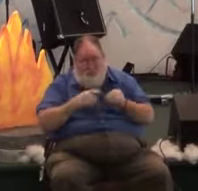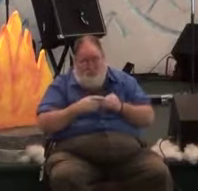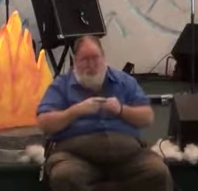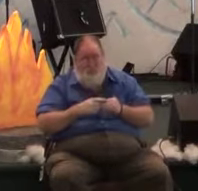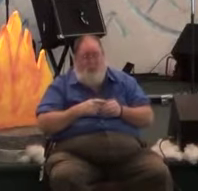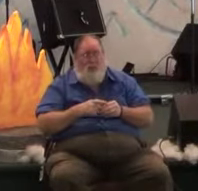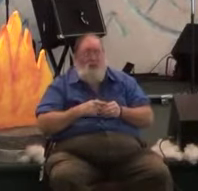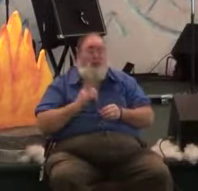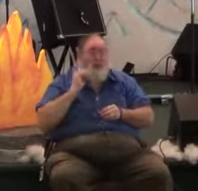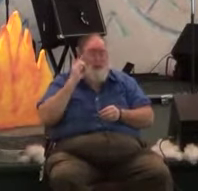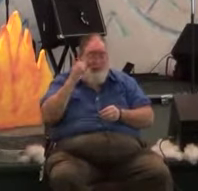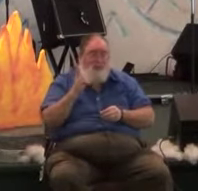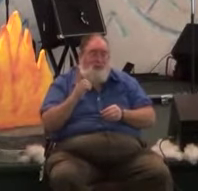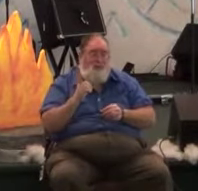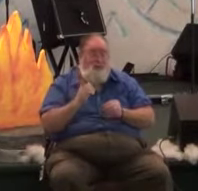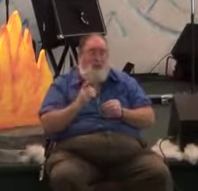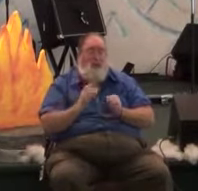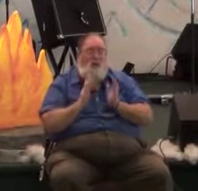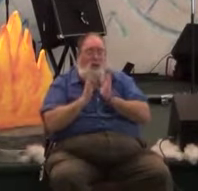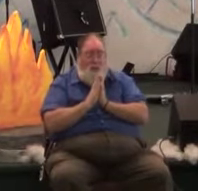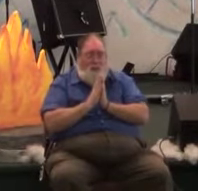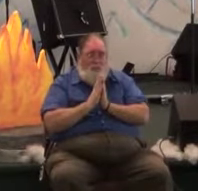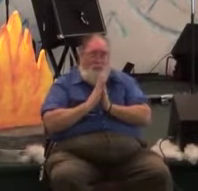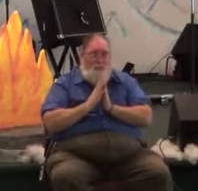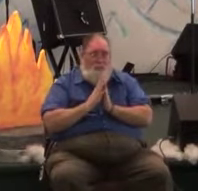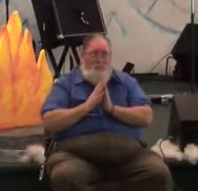things happen. It was awesome. Carrie's